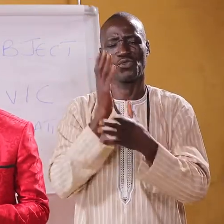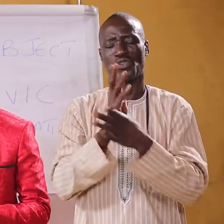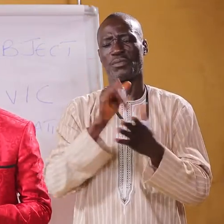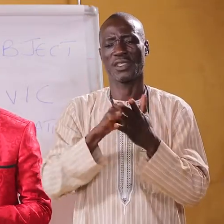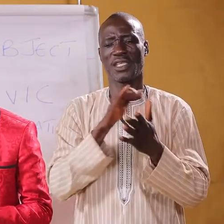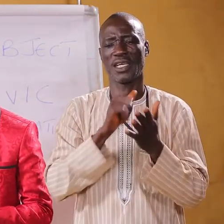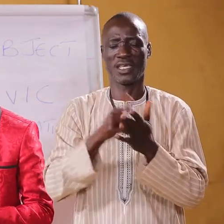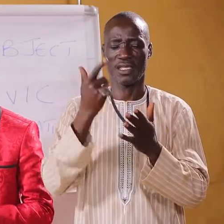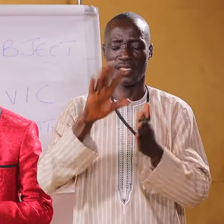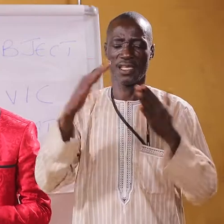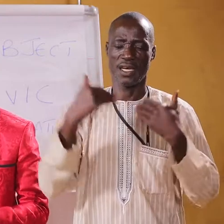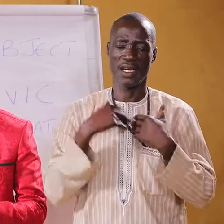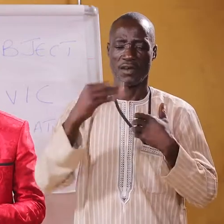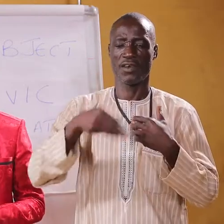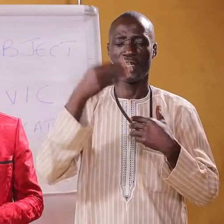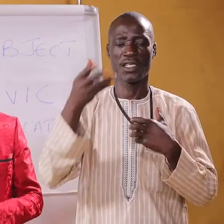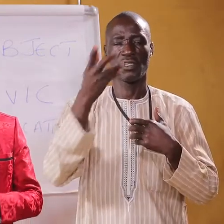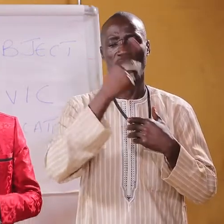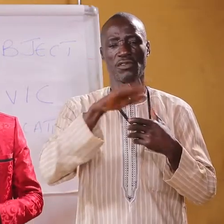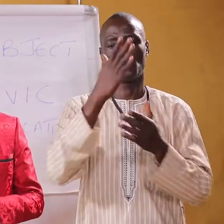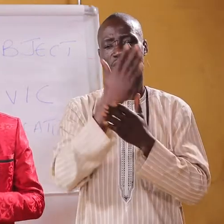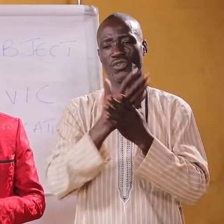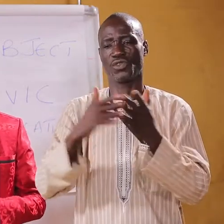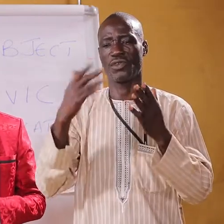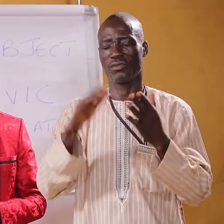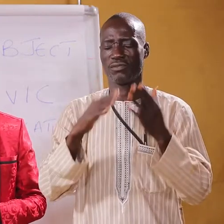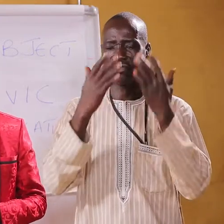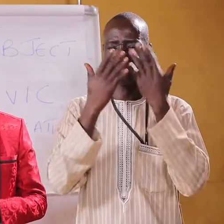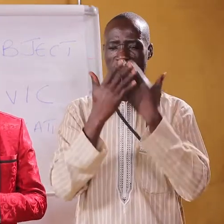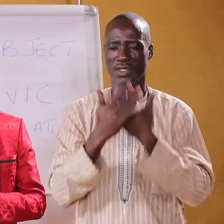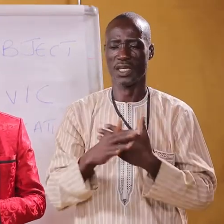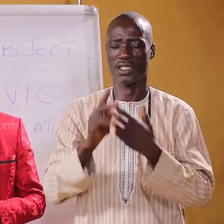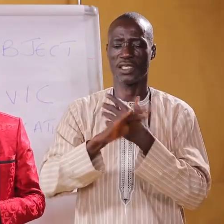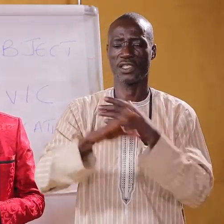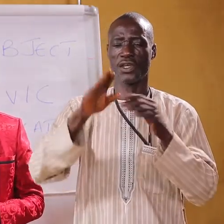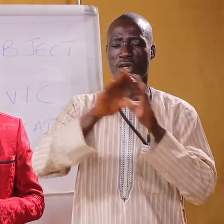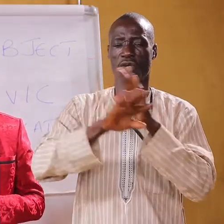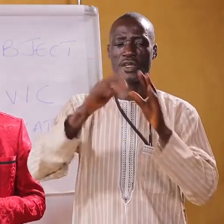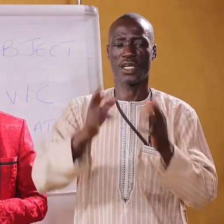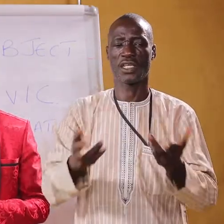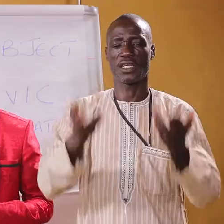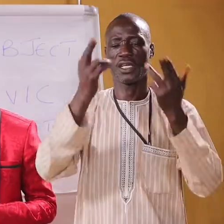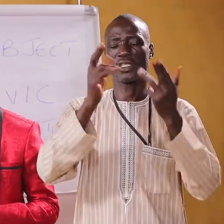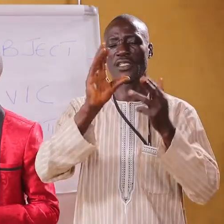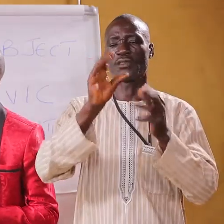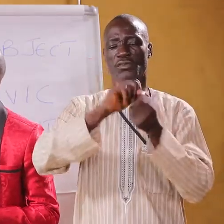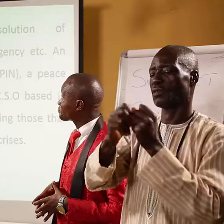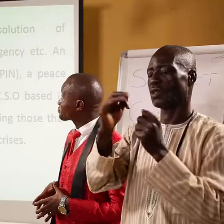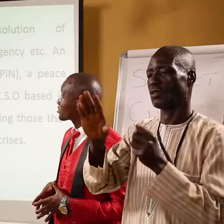has aired her own view and expressed sadness over the rising cases of child molestation and